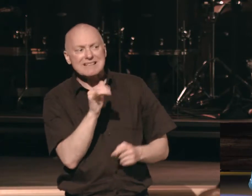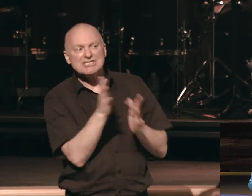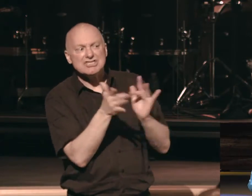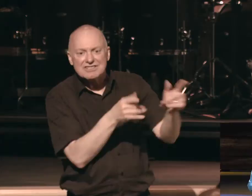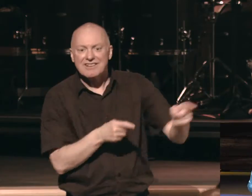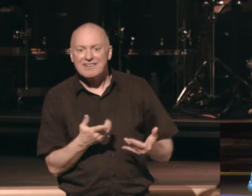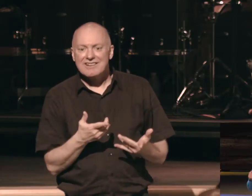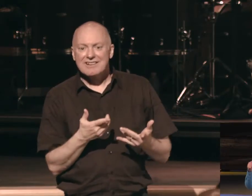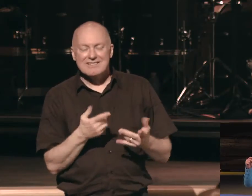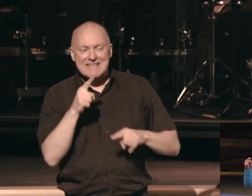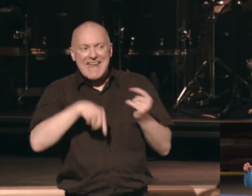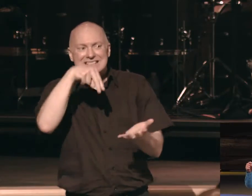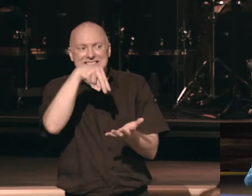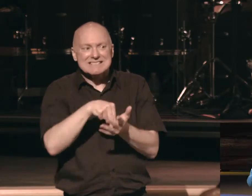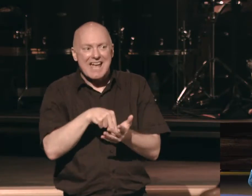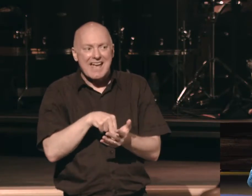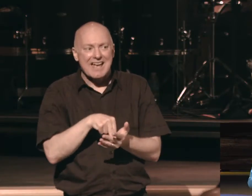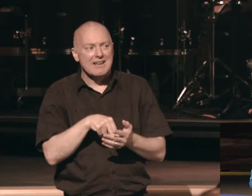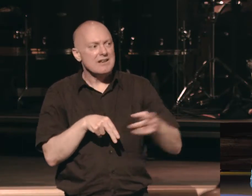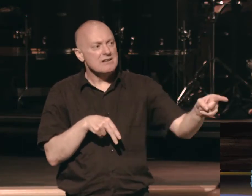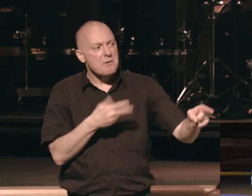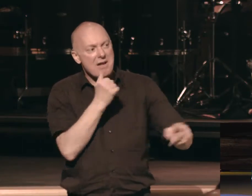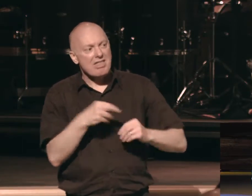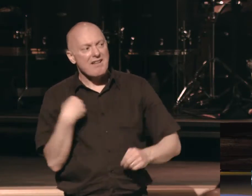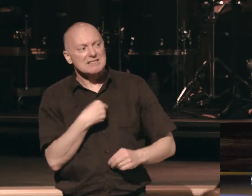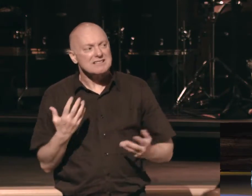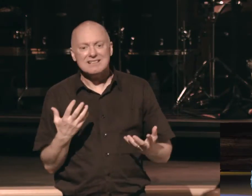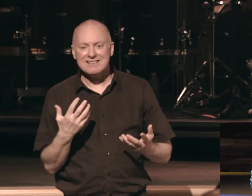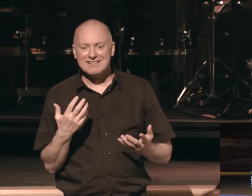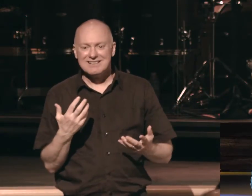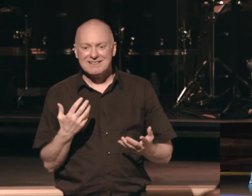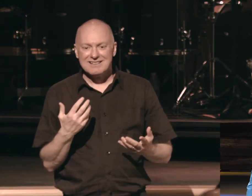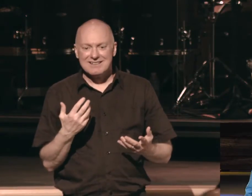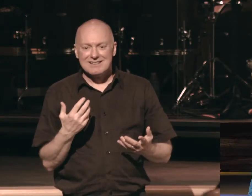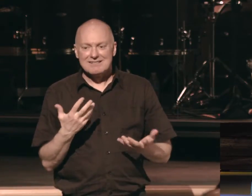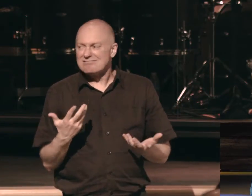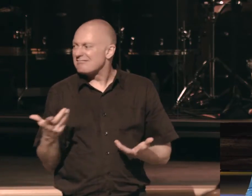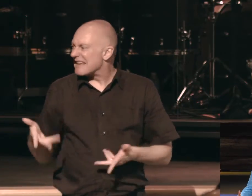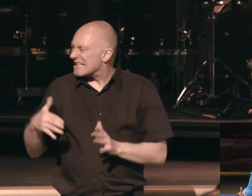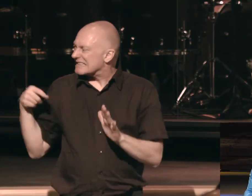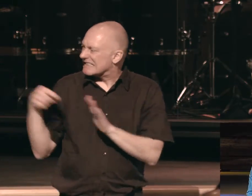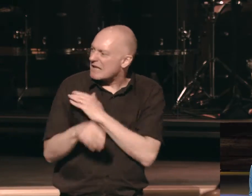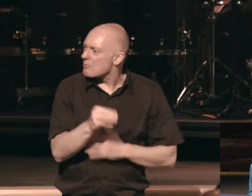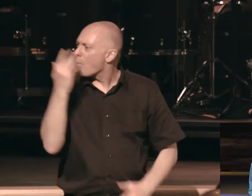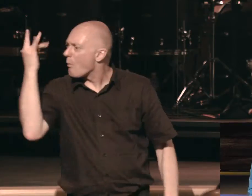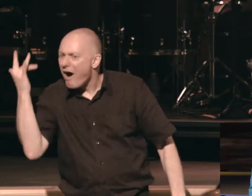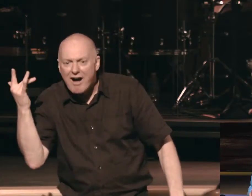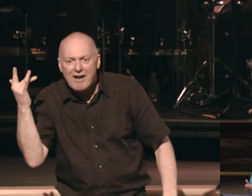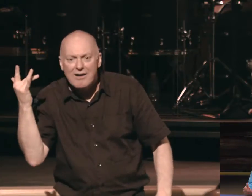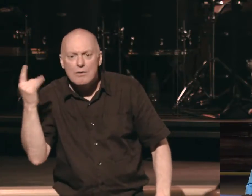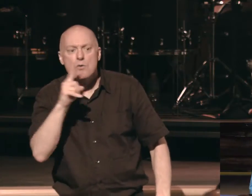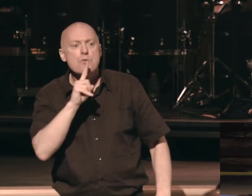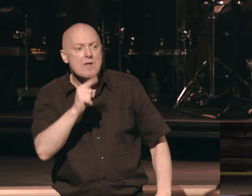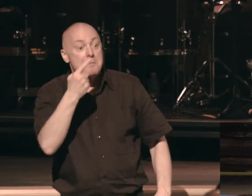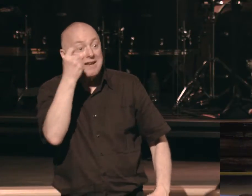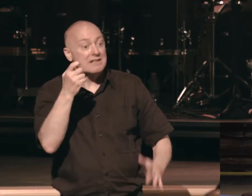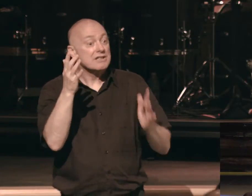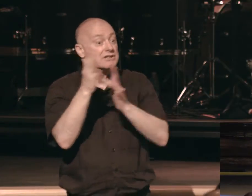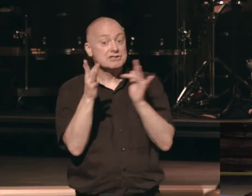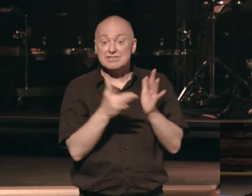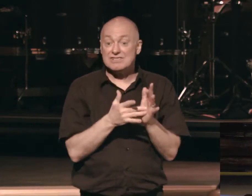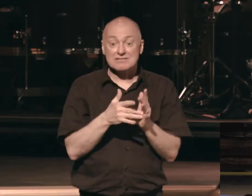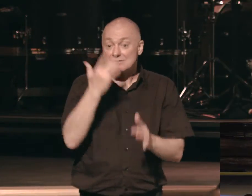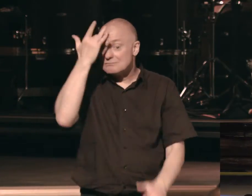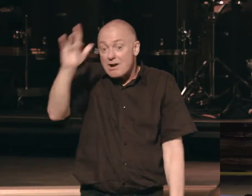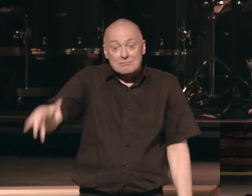him. Because they can't stand to let anyone else become better than them. And so their only response is, let's kill him. Why? Ultimately, because Jesus is